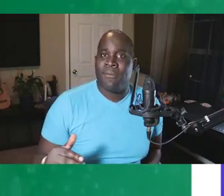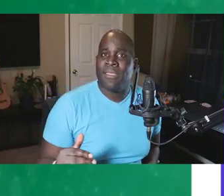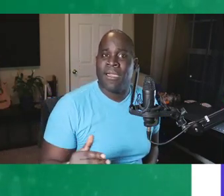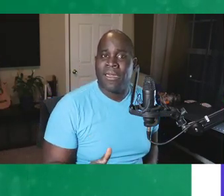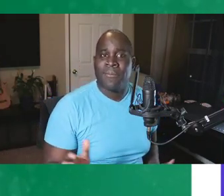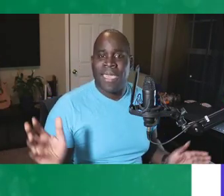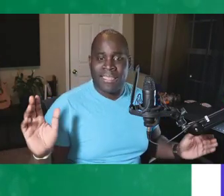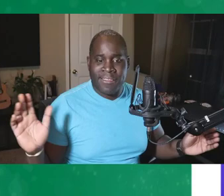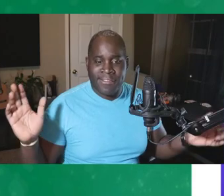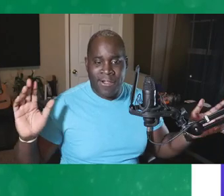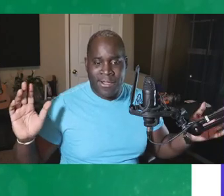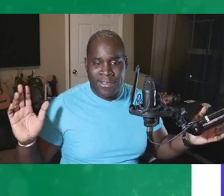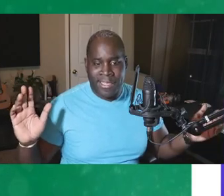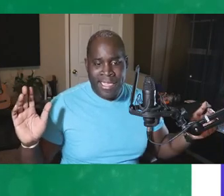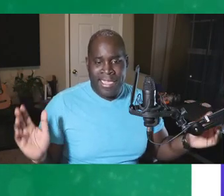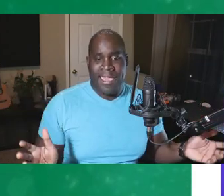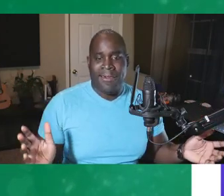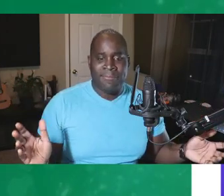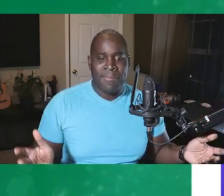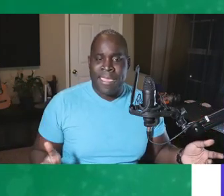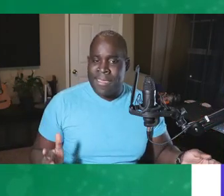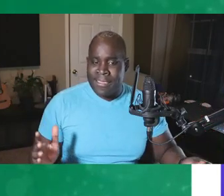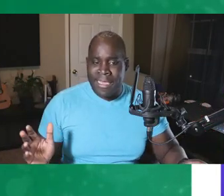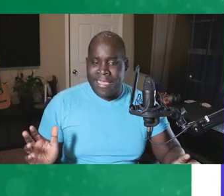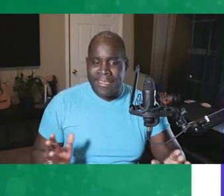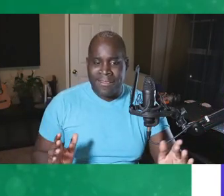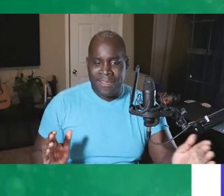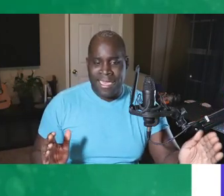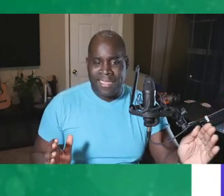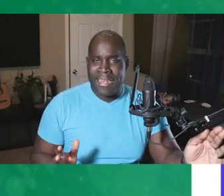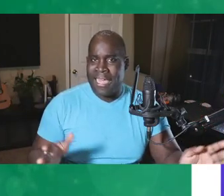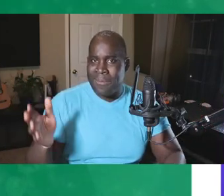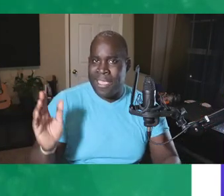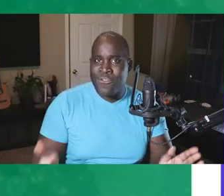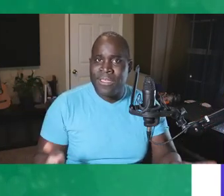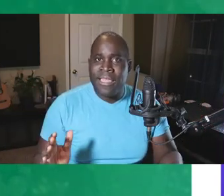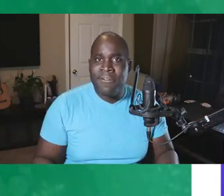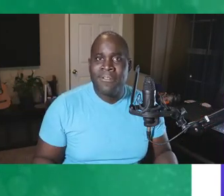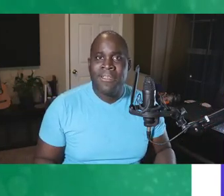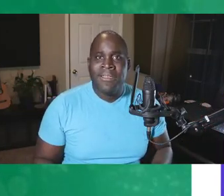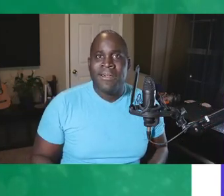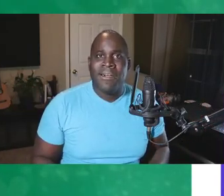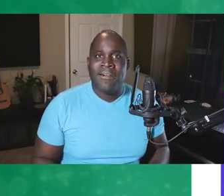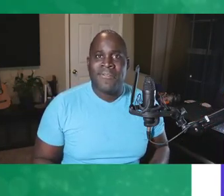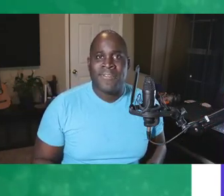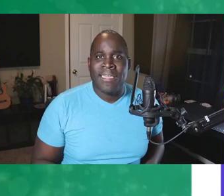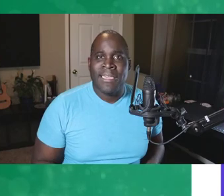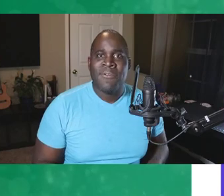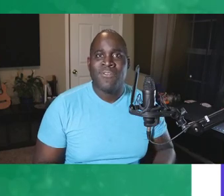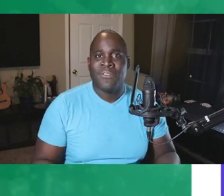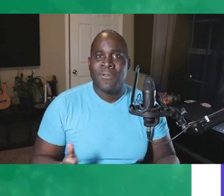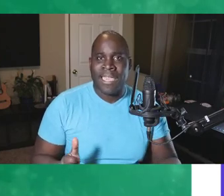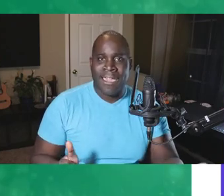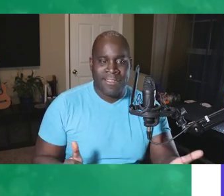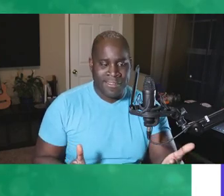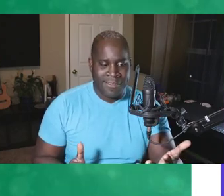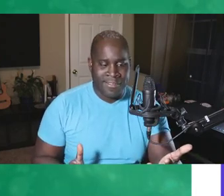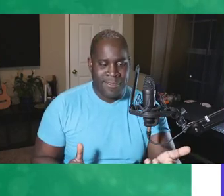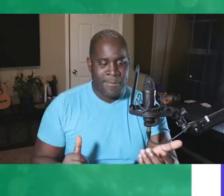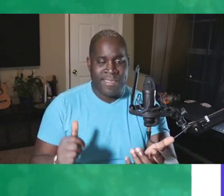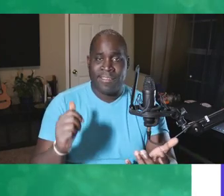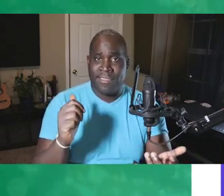you're probably caught up at least on maybe like an elementary level of sign language. You'll know like